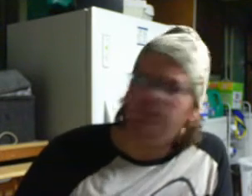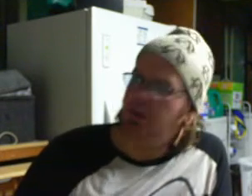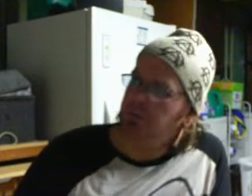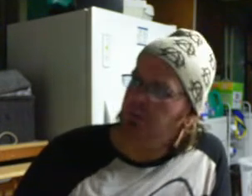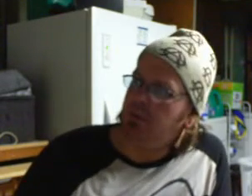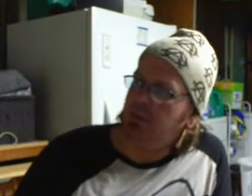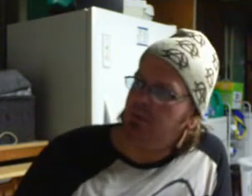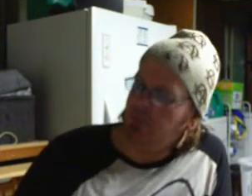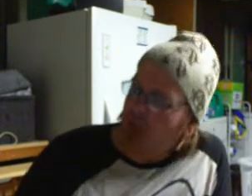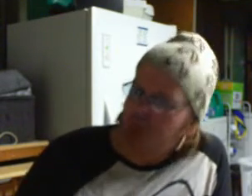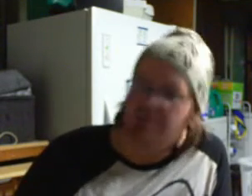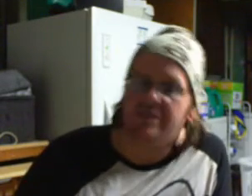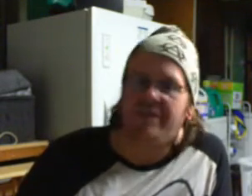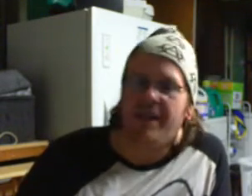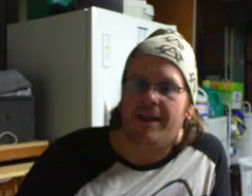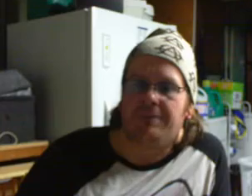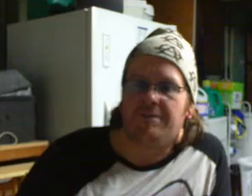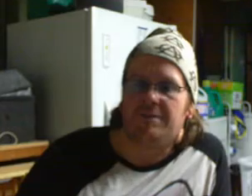you that you're not being taxed.